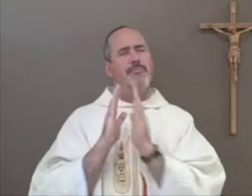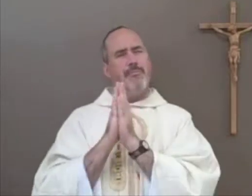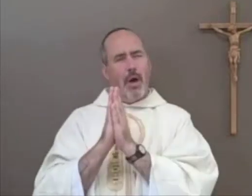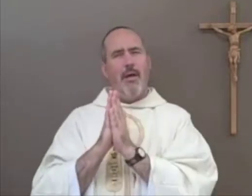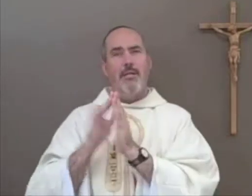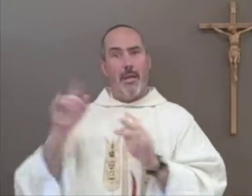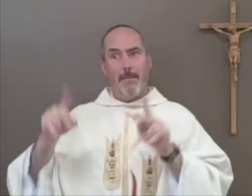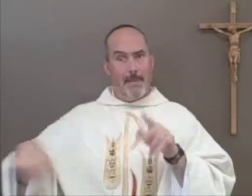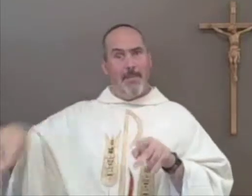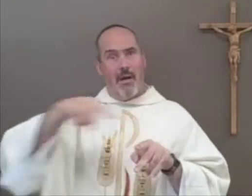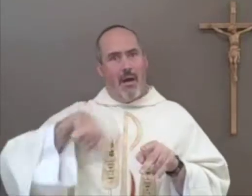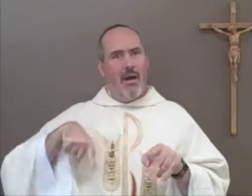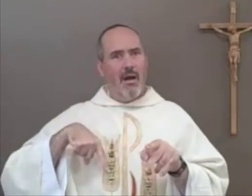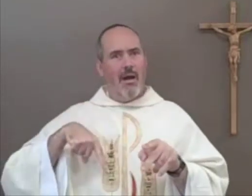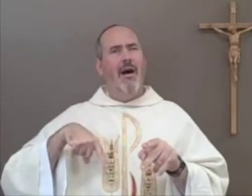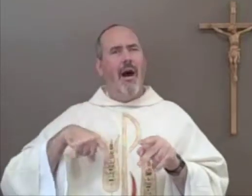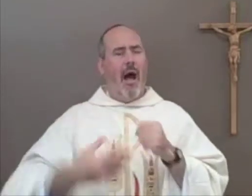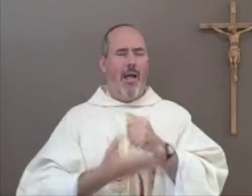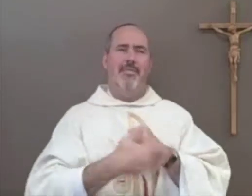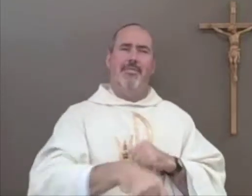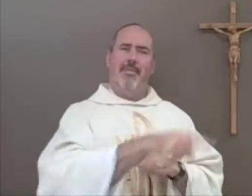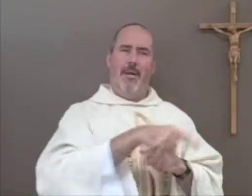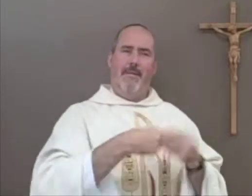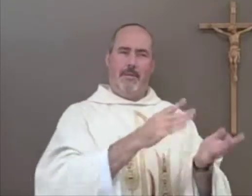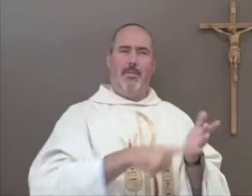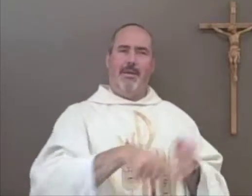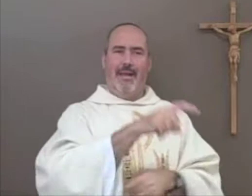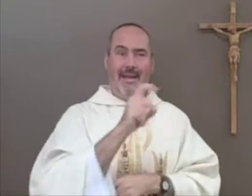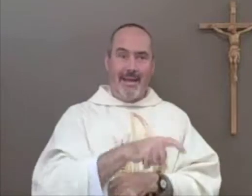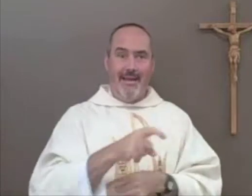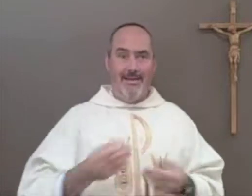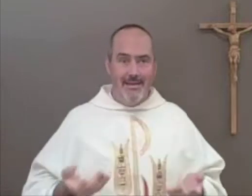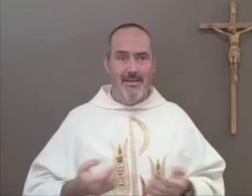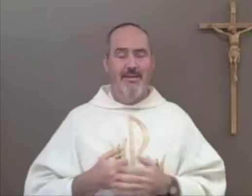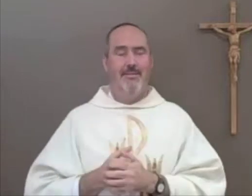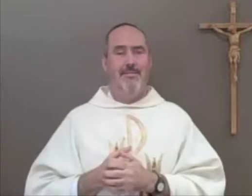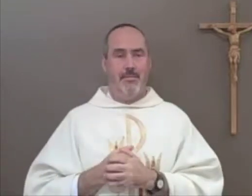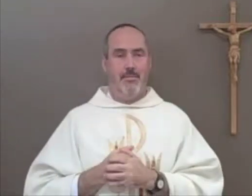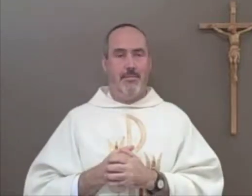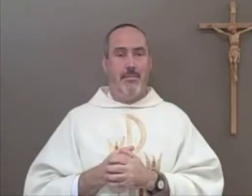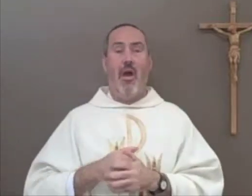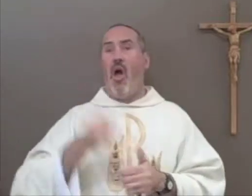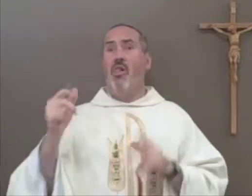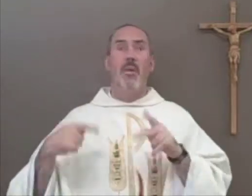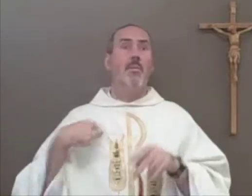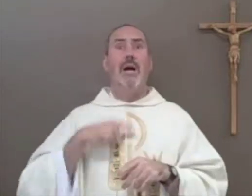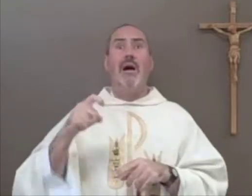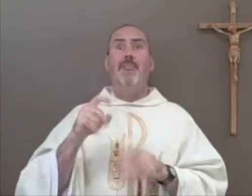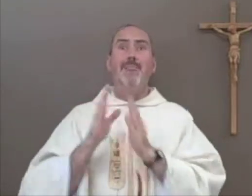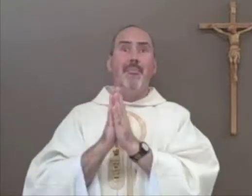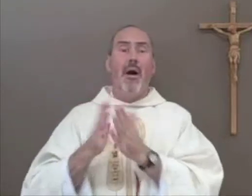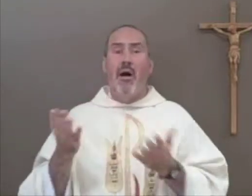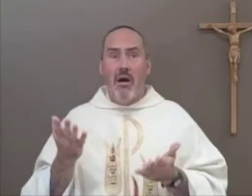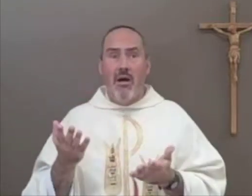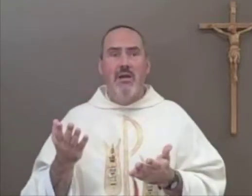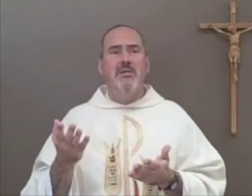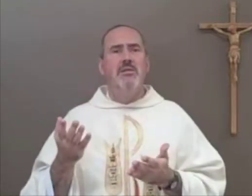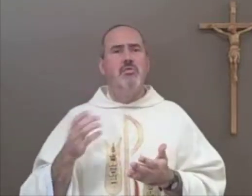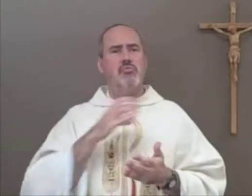can have hope. And we need to pray that those needs are taken care of. We also need to